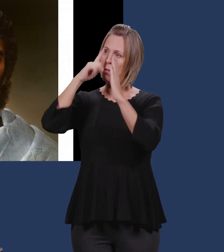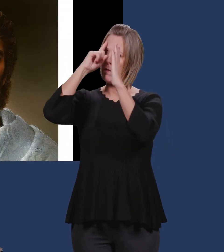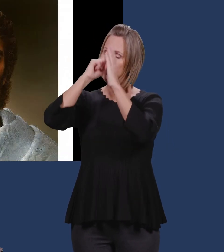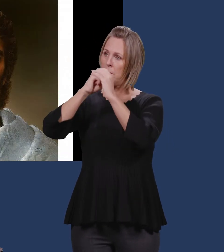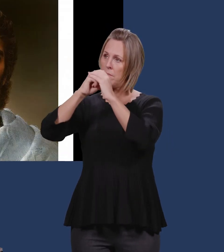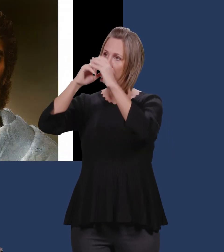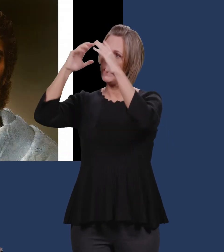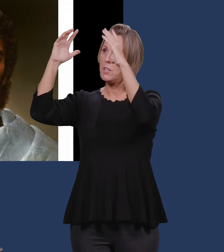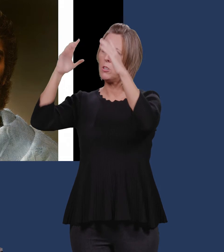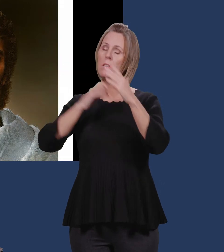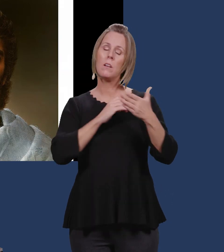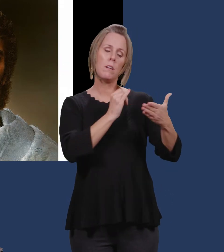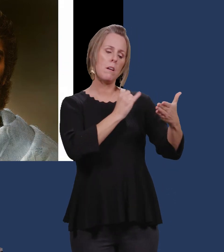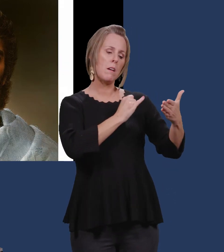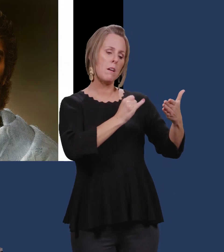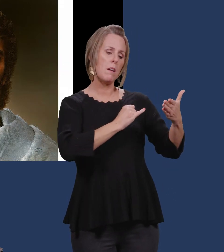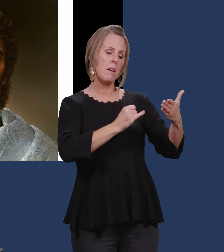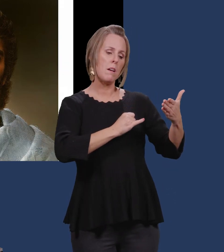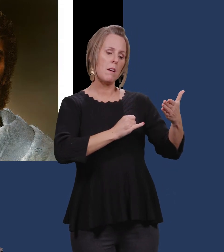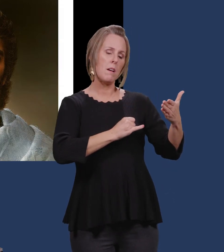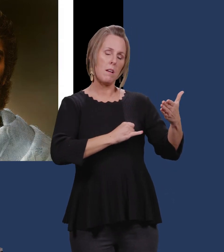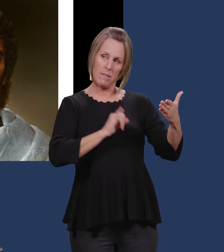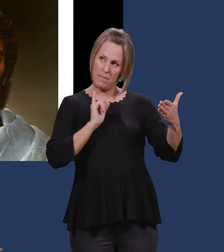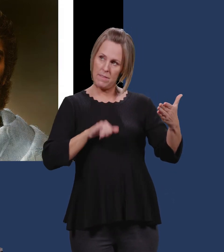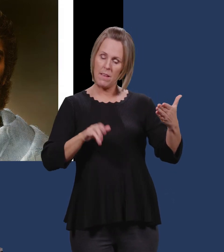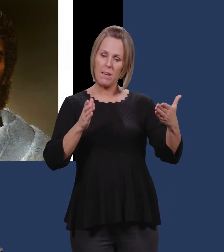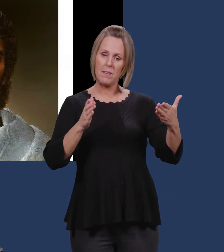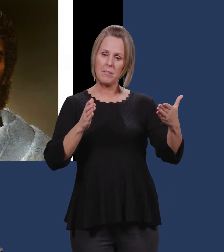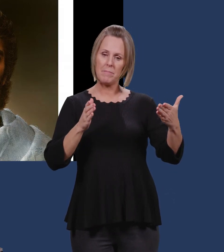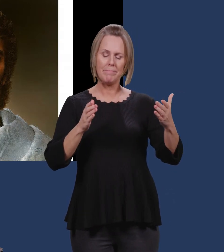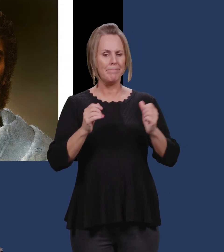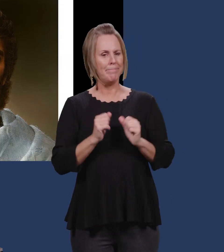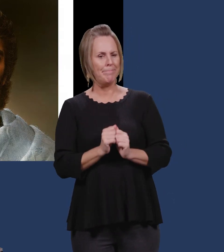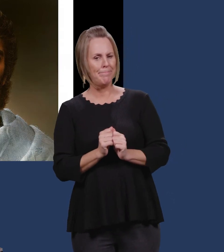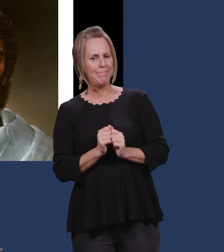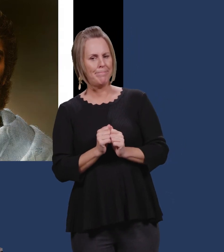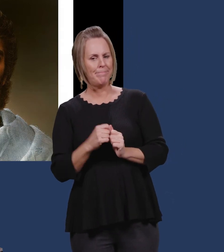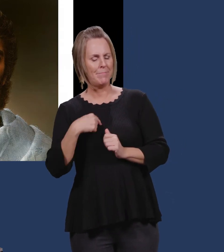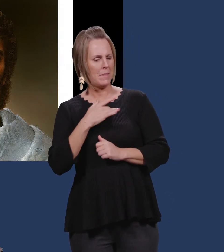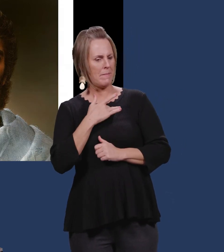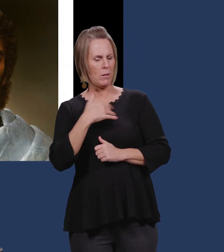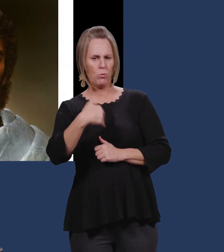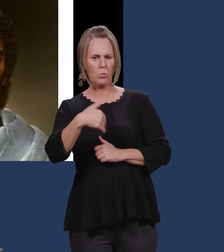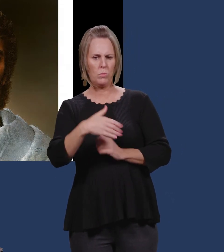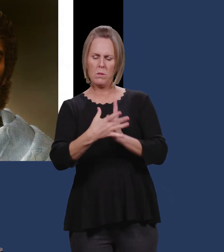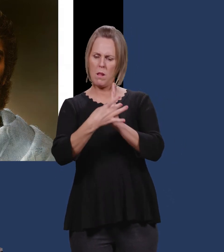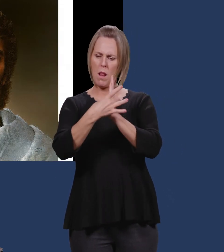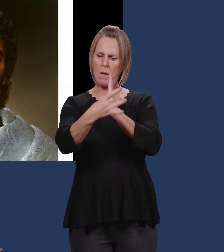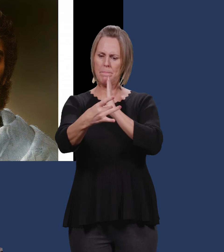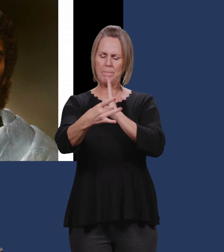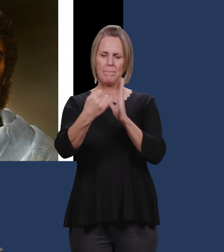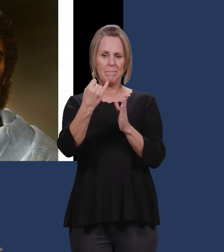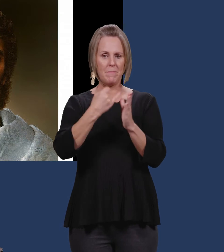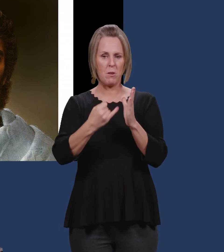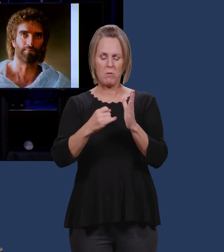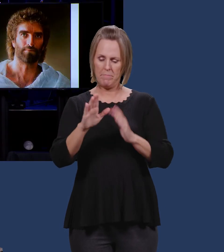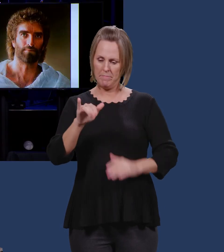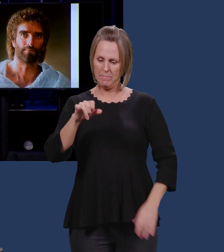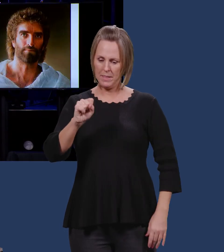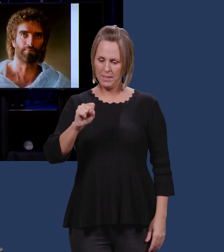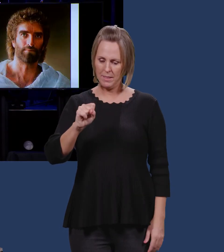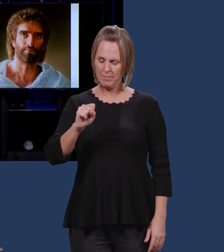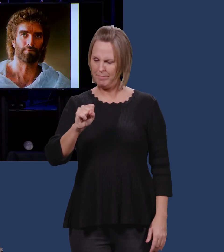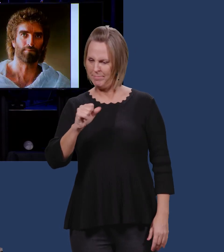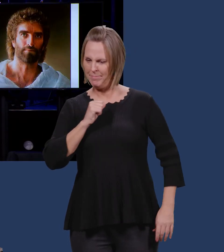through these visions she knew what Jesus looked like. And while I would say she's a fantastic artist,